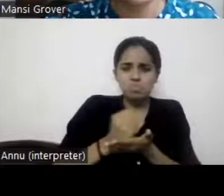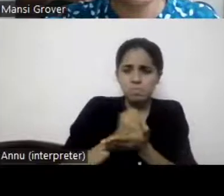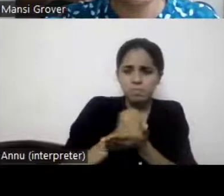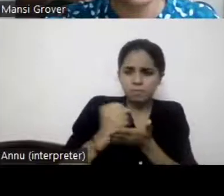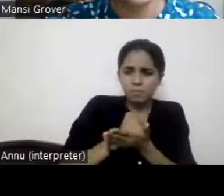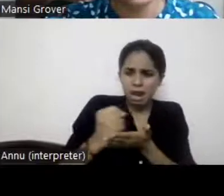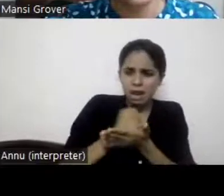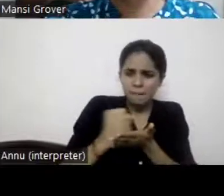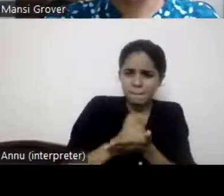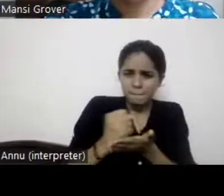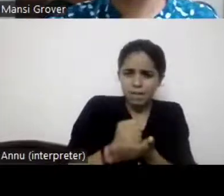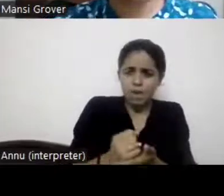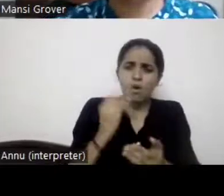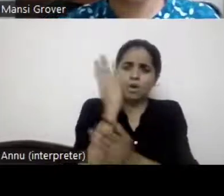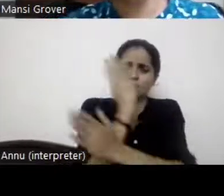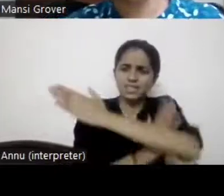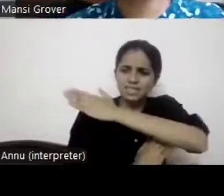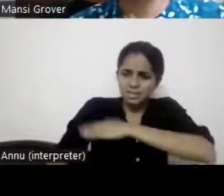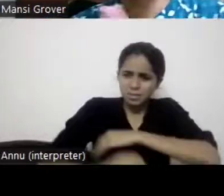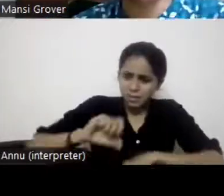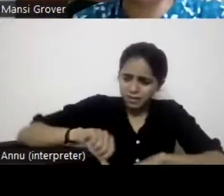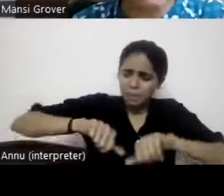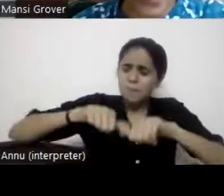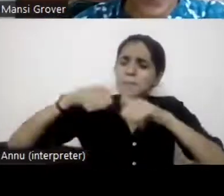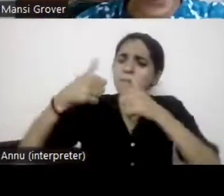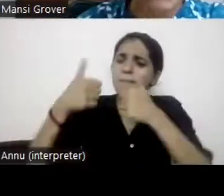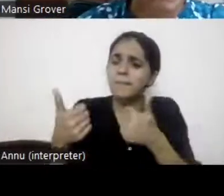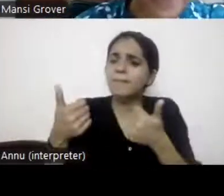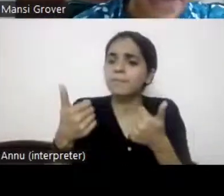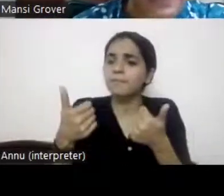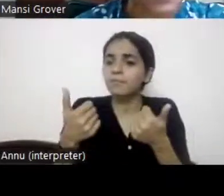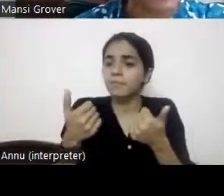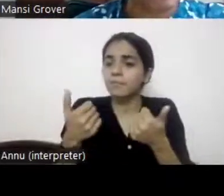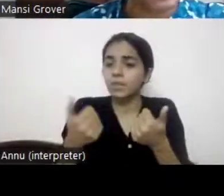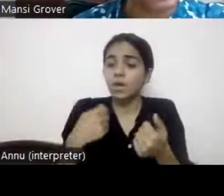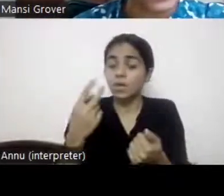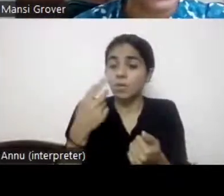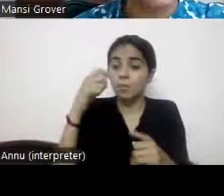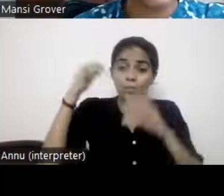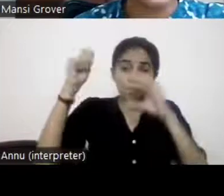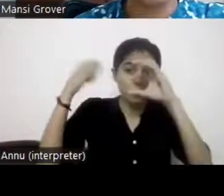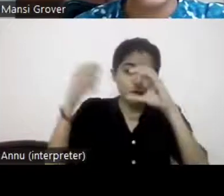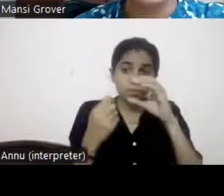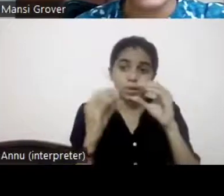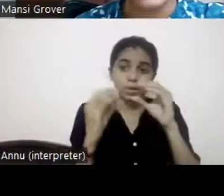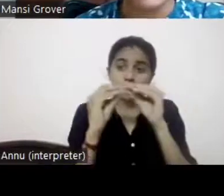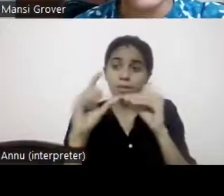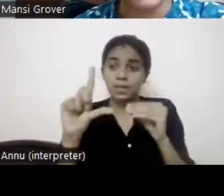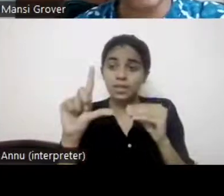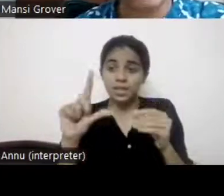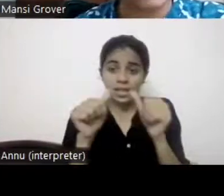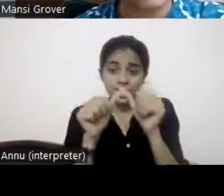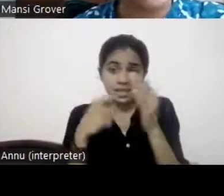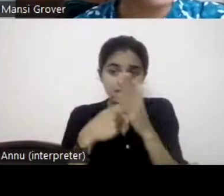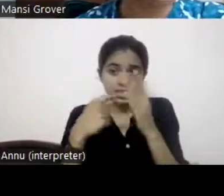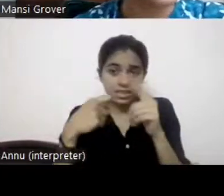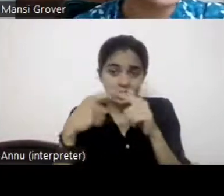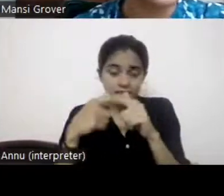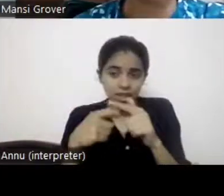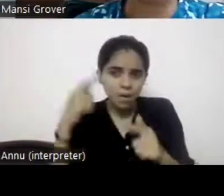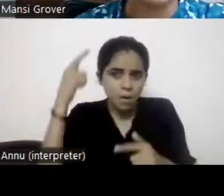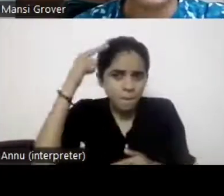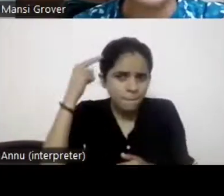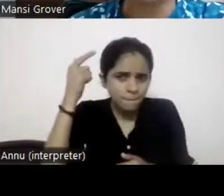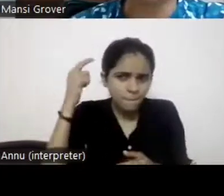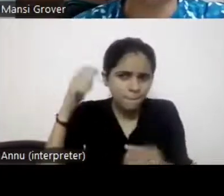for the disability. And something, when we look at Black, uh, it's a film that one